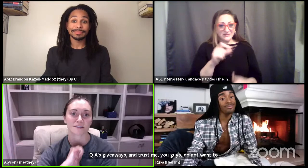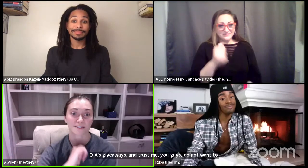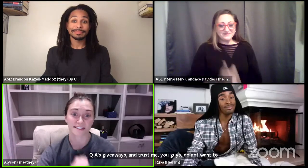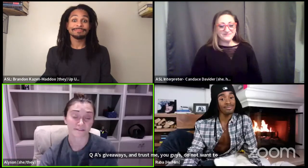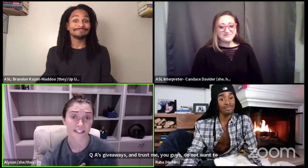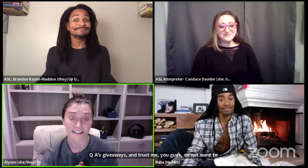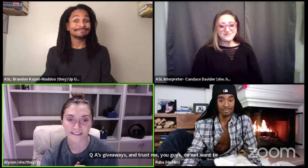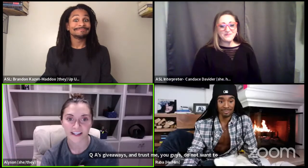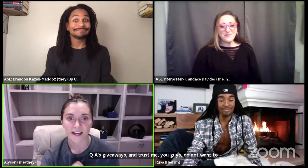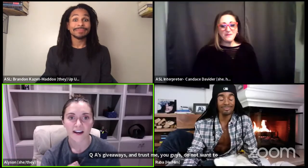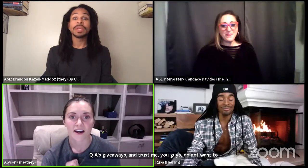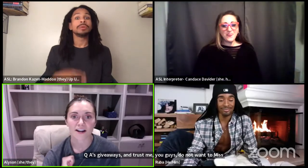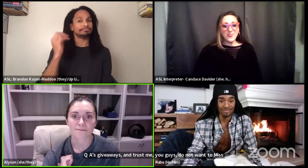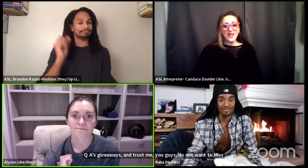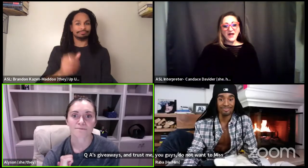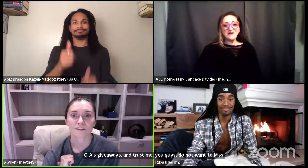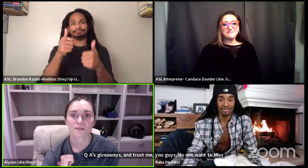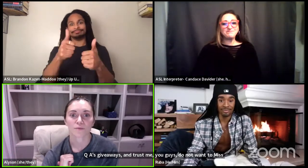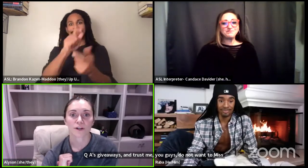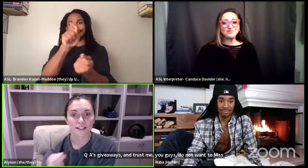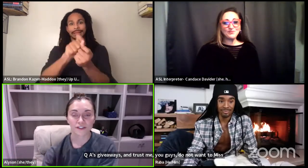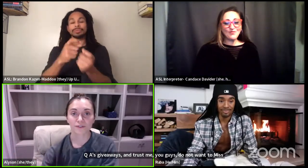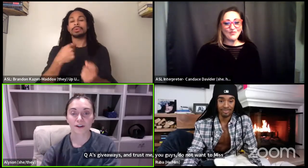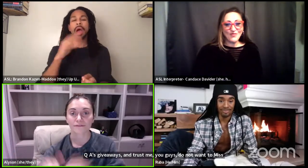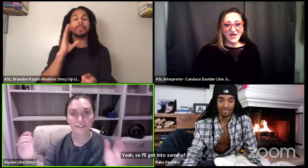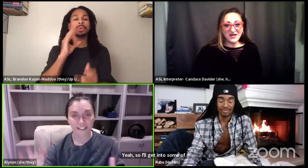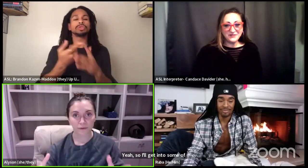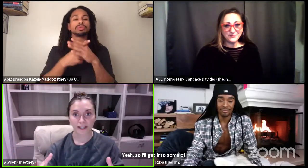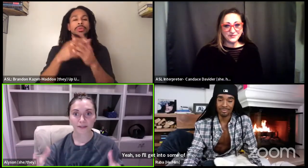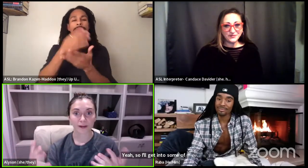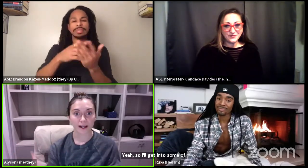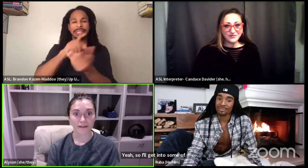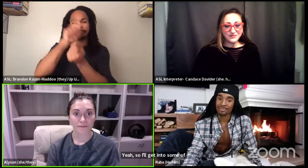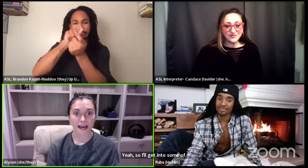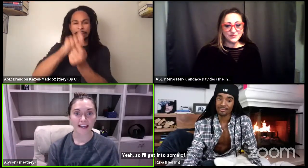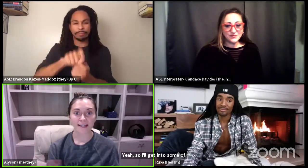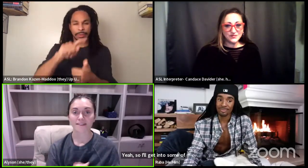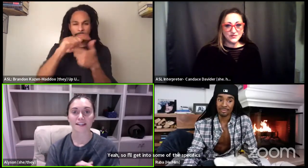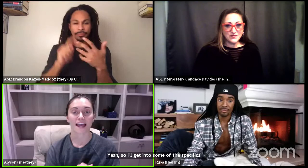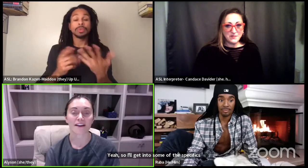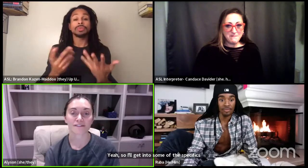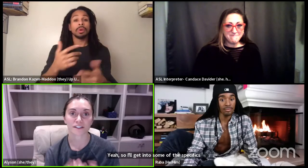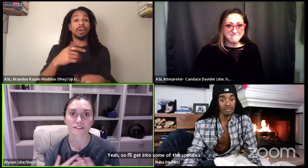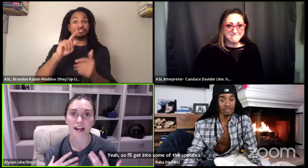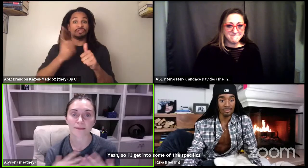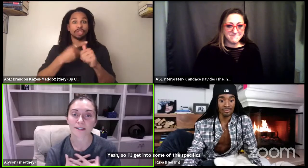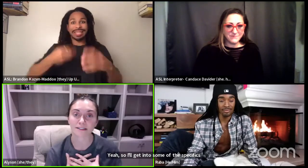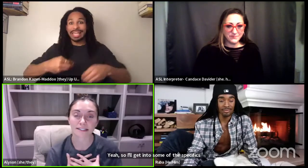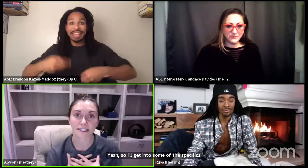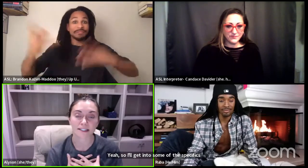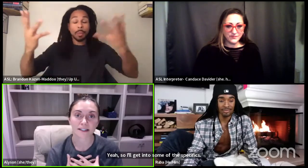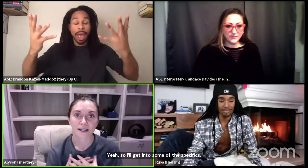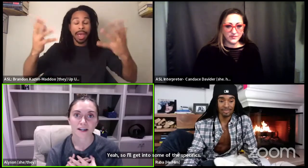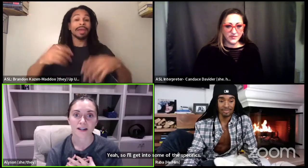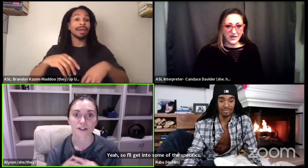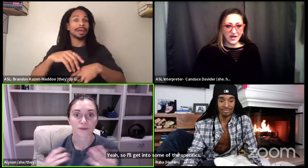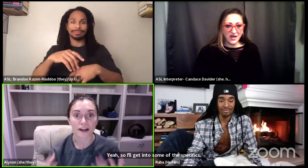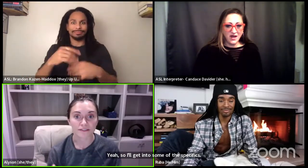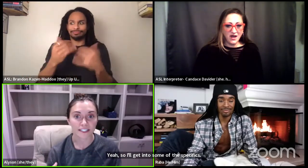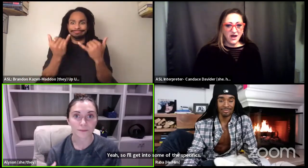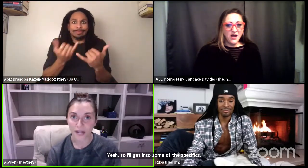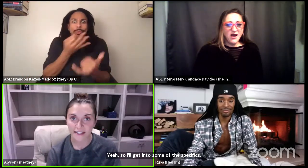the specifics. We're gonna do our first giveaway right off the bat, and then after, I'm gonna lead